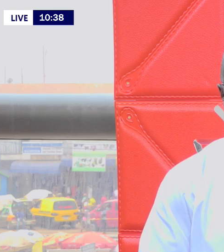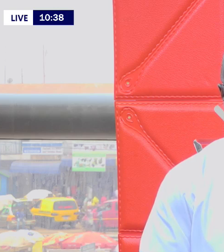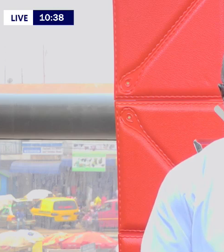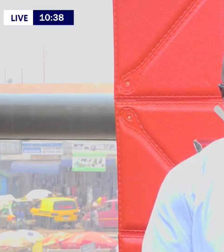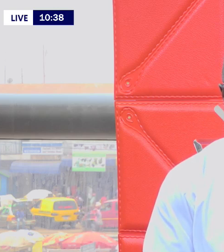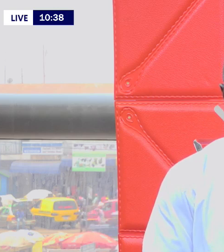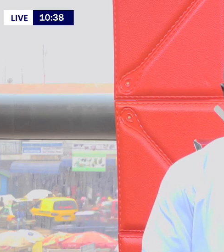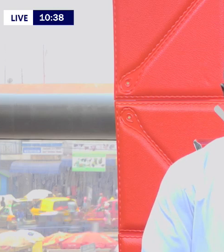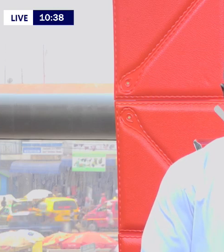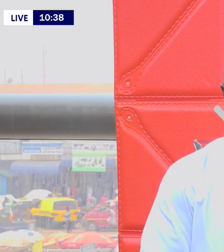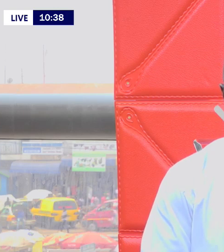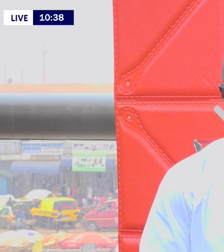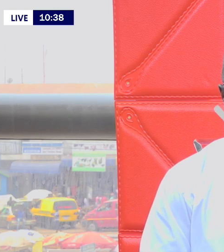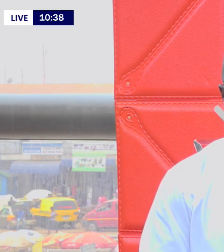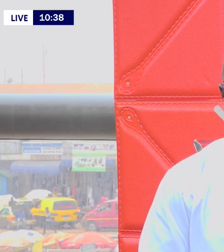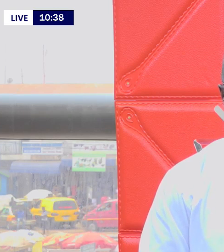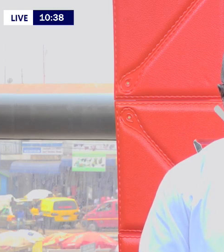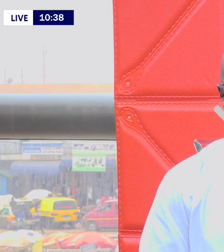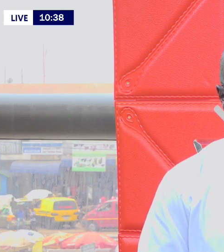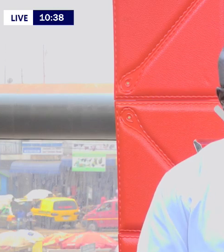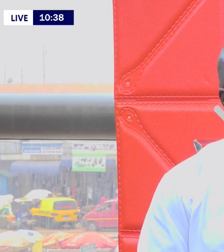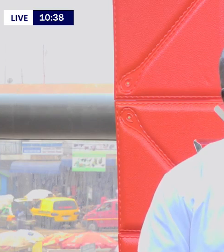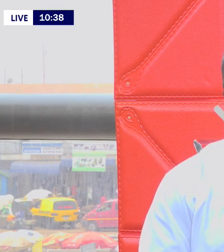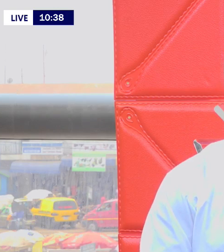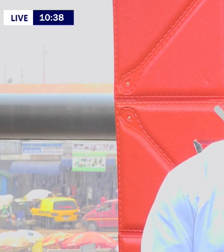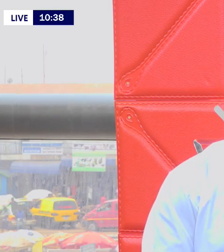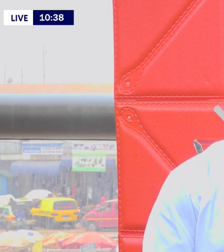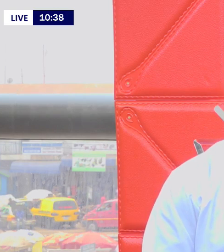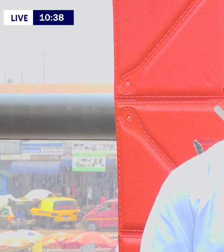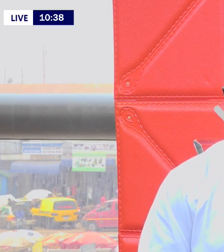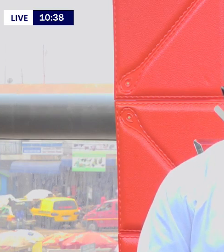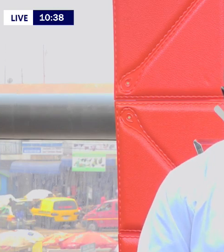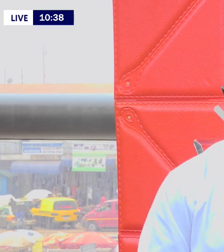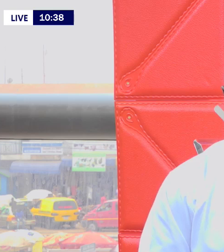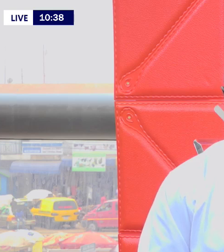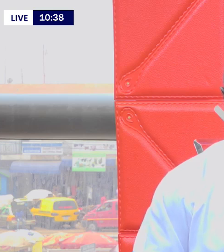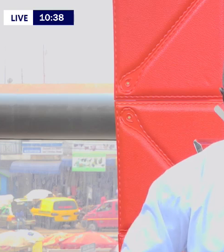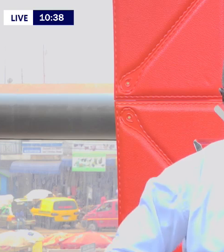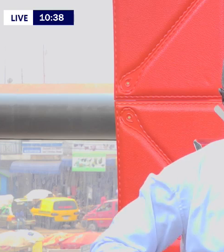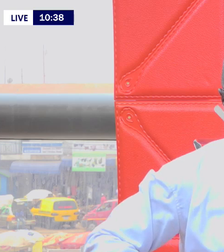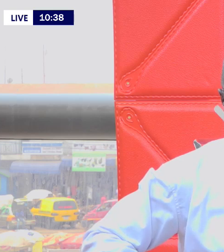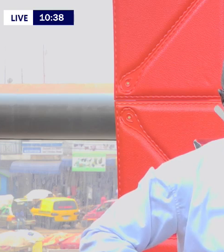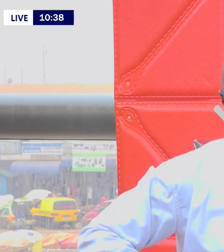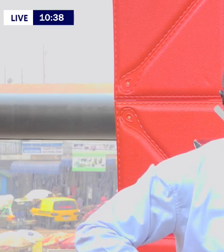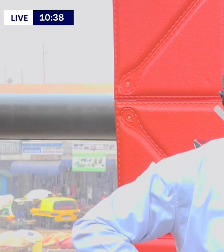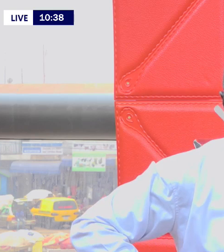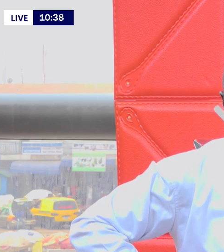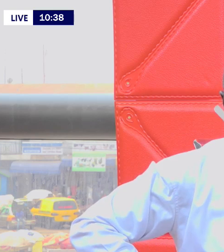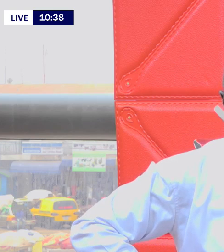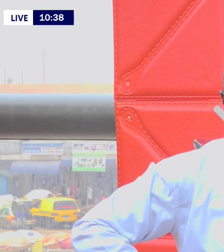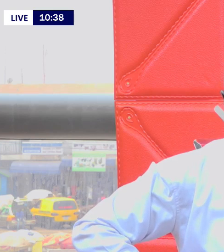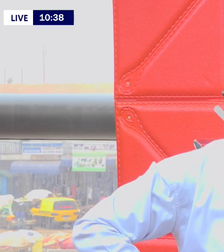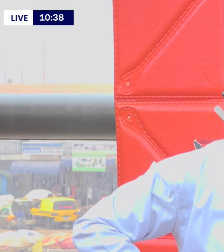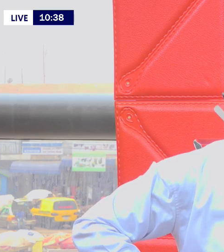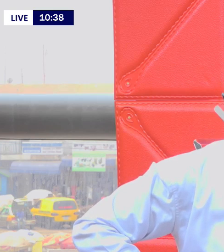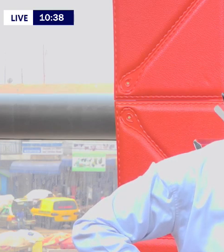aba be fa ha. E busu afo me din e dey am fa wa che me ne ora Ernest Adade na no pay e dey en common no ebrem. One ma e